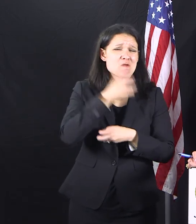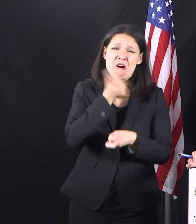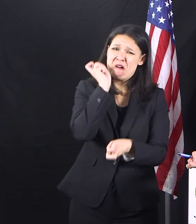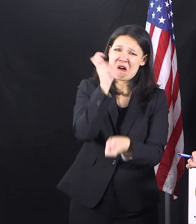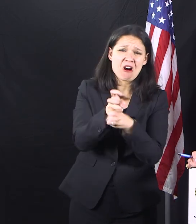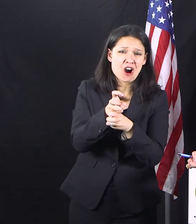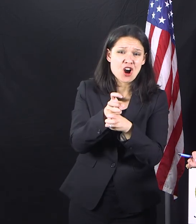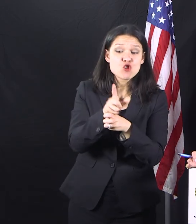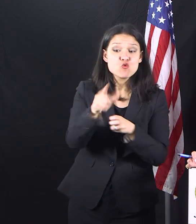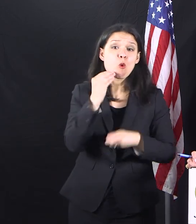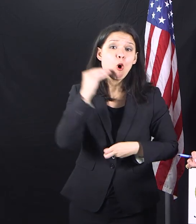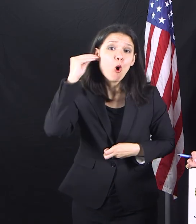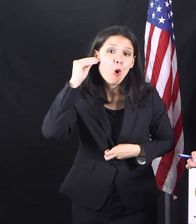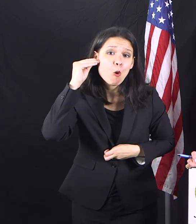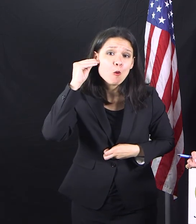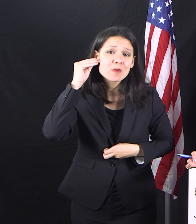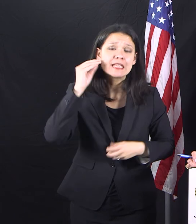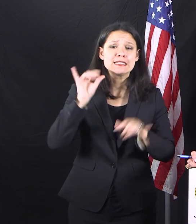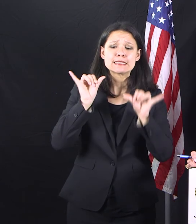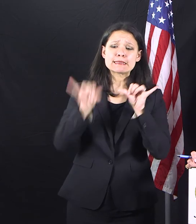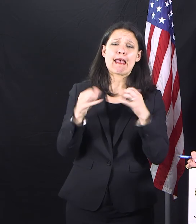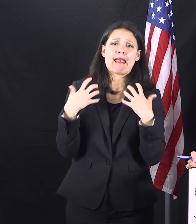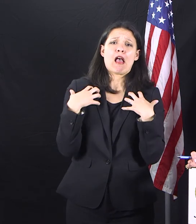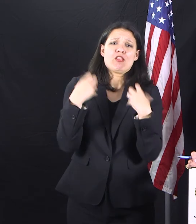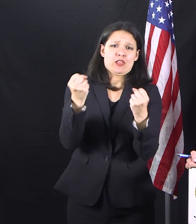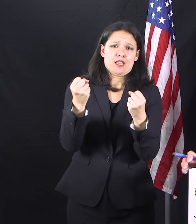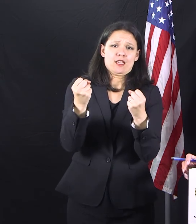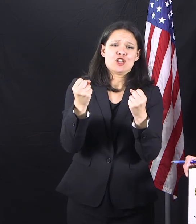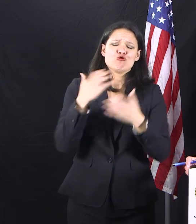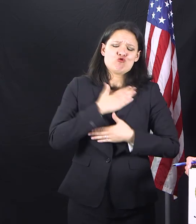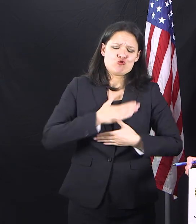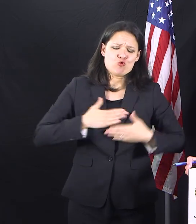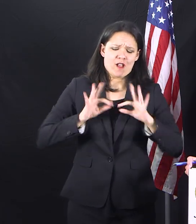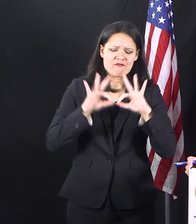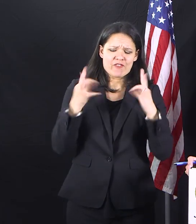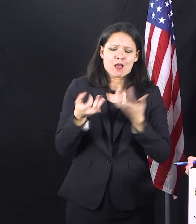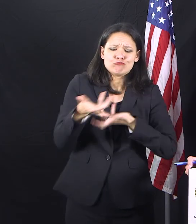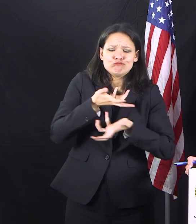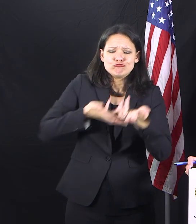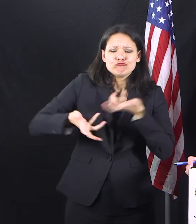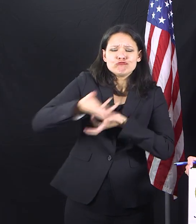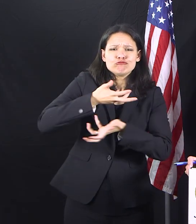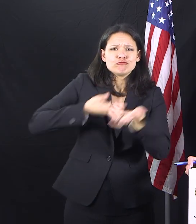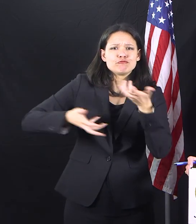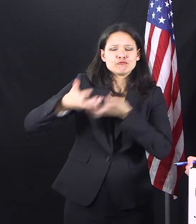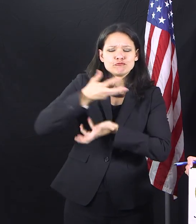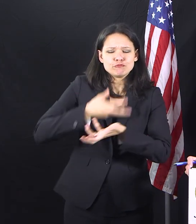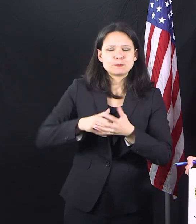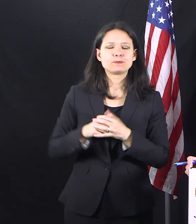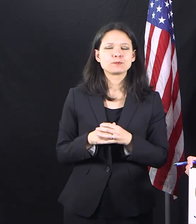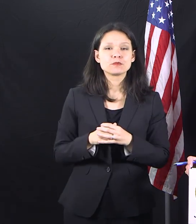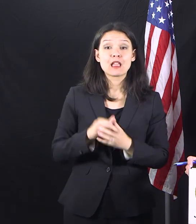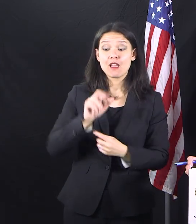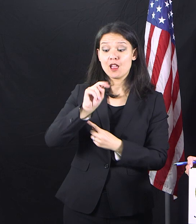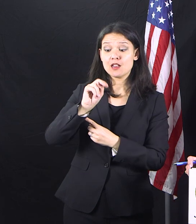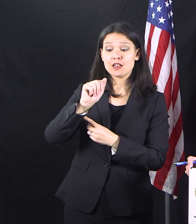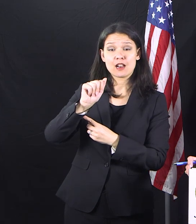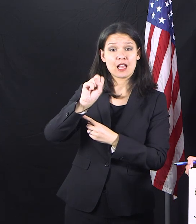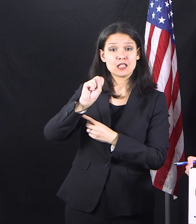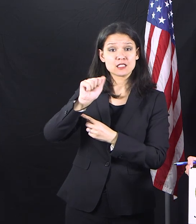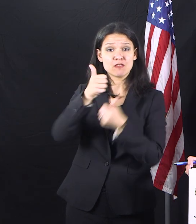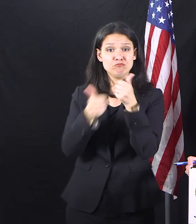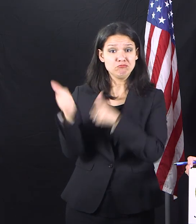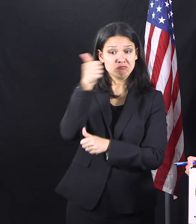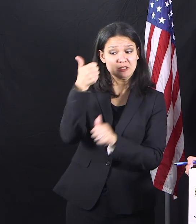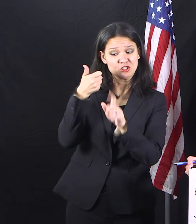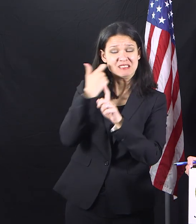you're home. Enjoy your family. I heard the head of NASA recently quoted